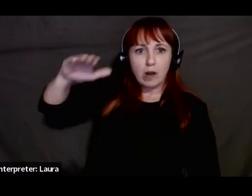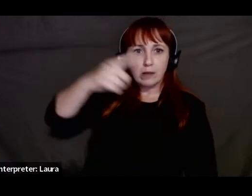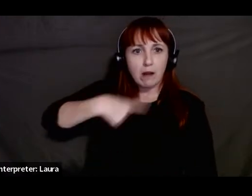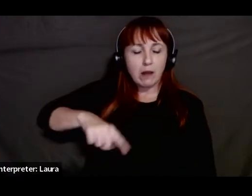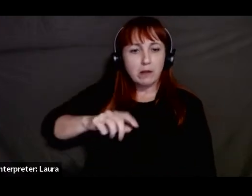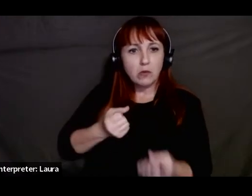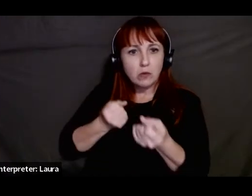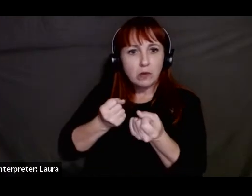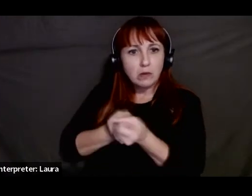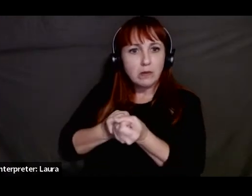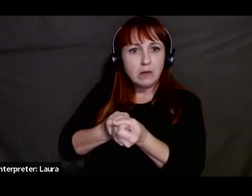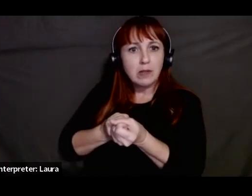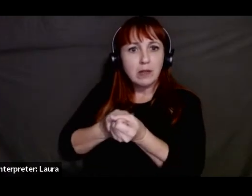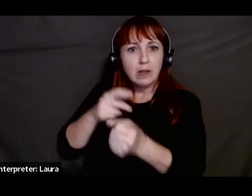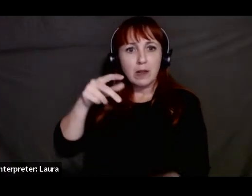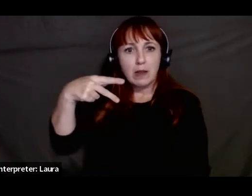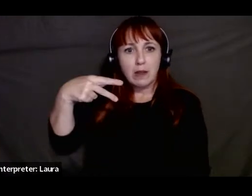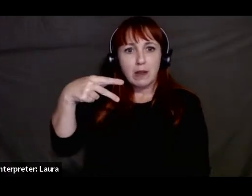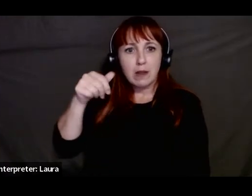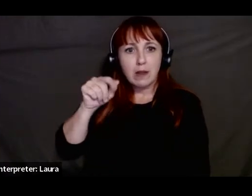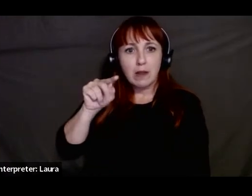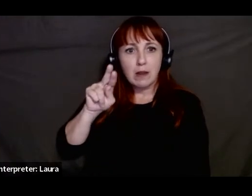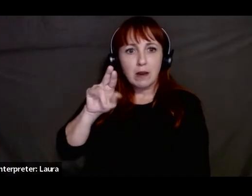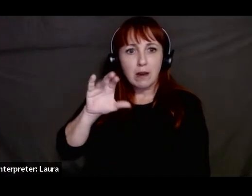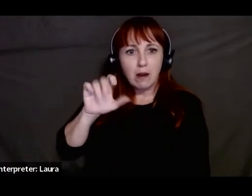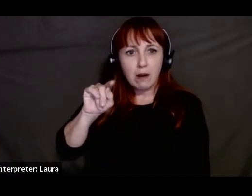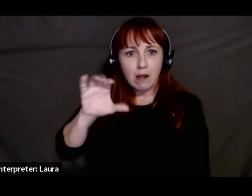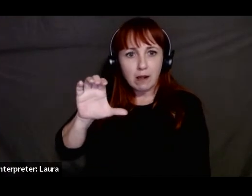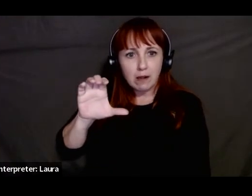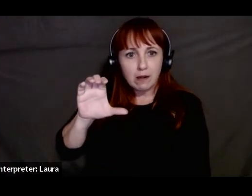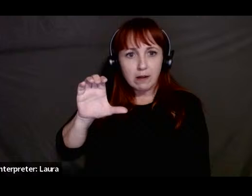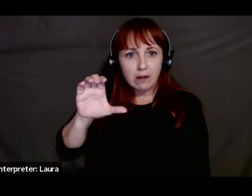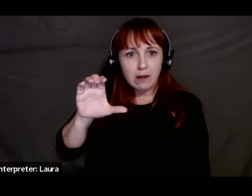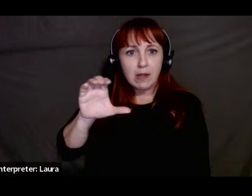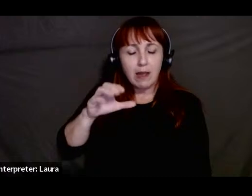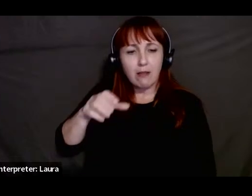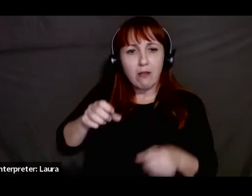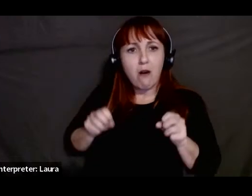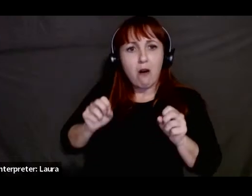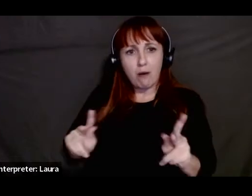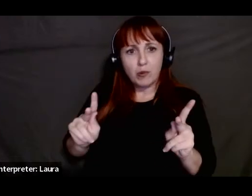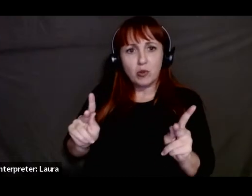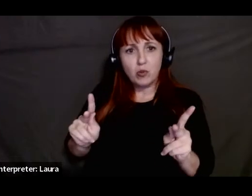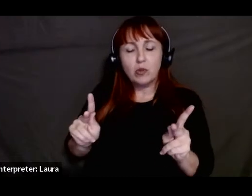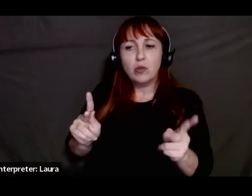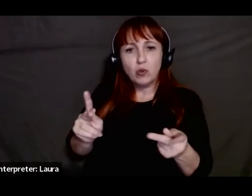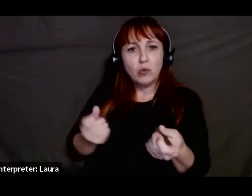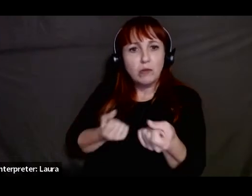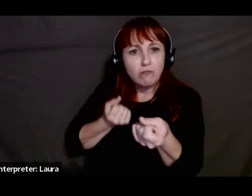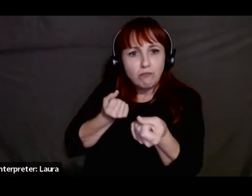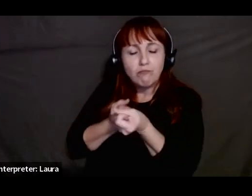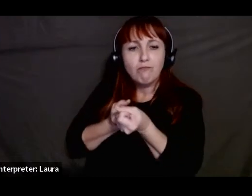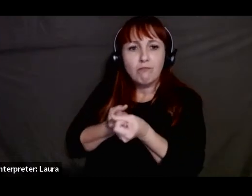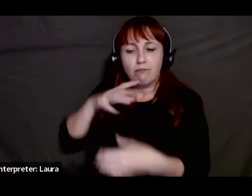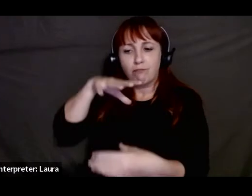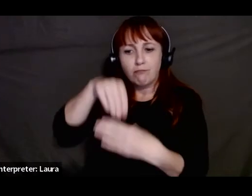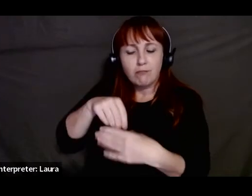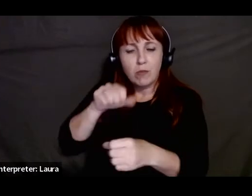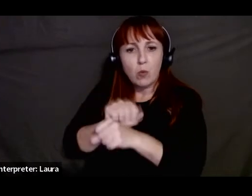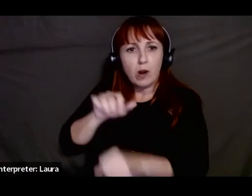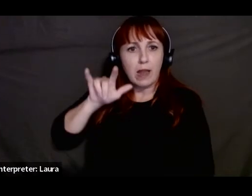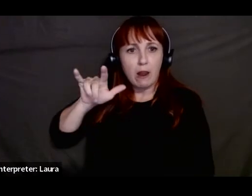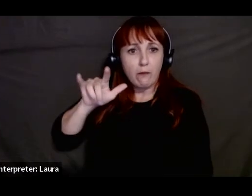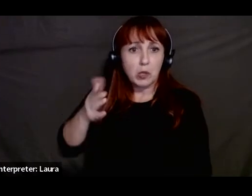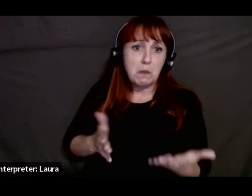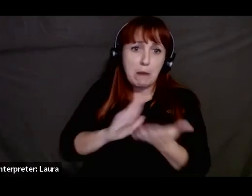patriotic citizens, do what we gotta do. I got the opportunity to serve in the Air Force, and I might have made a